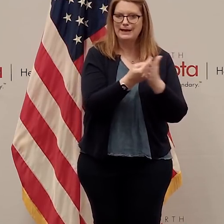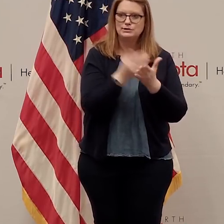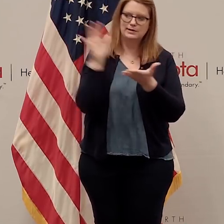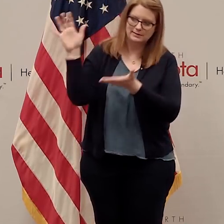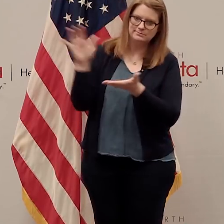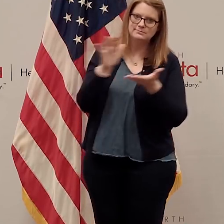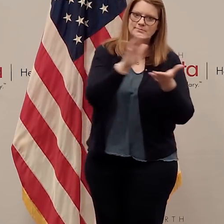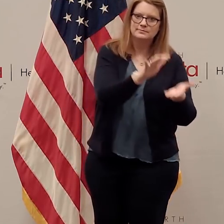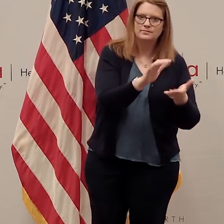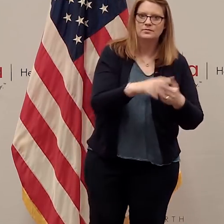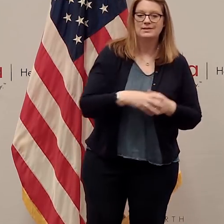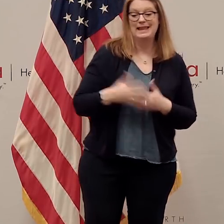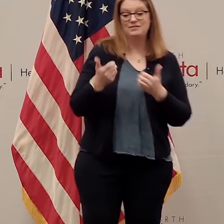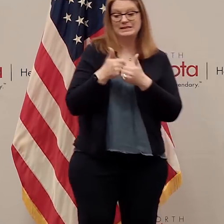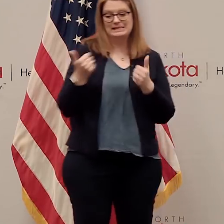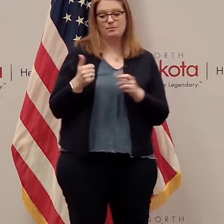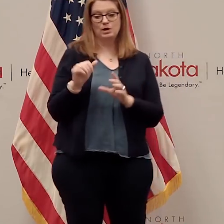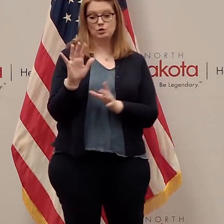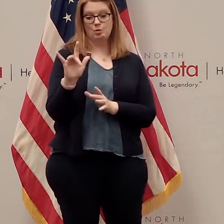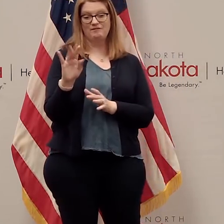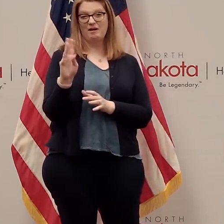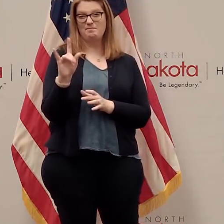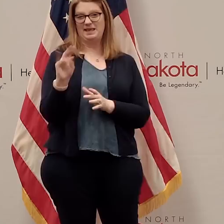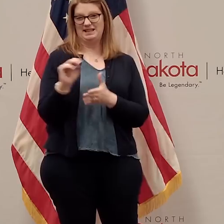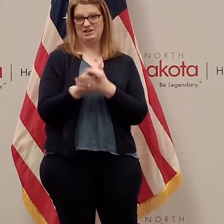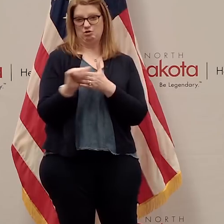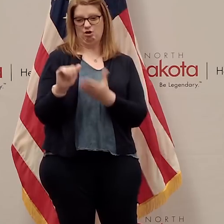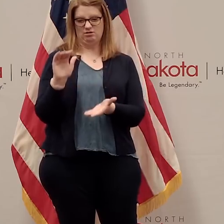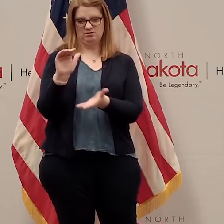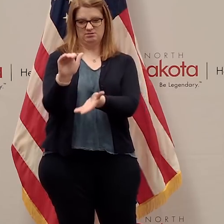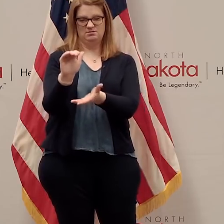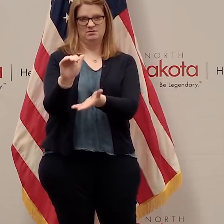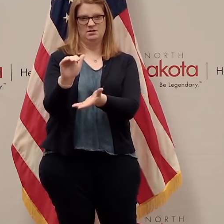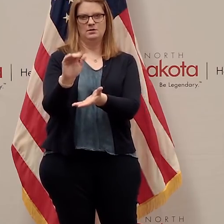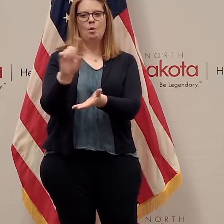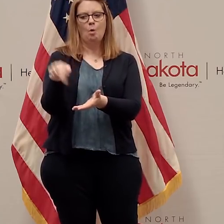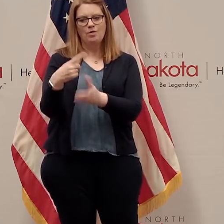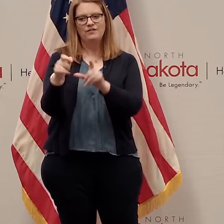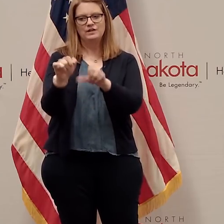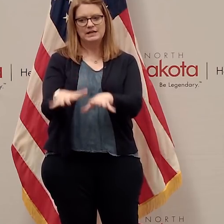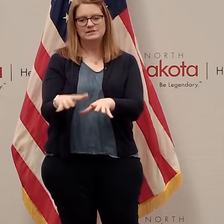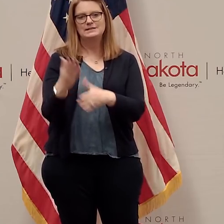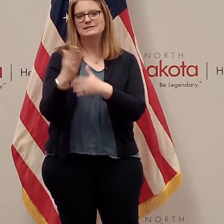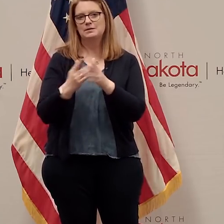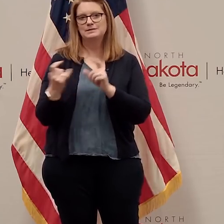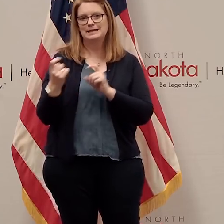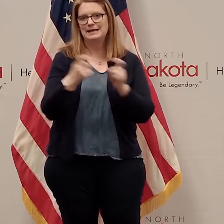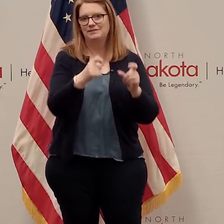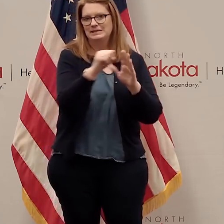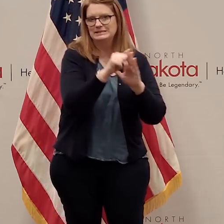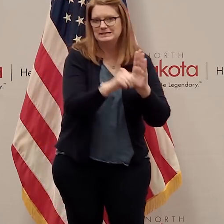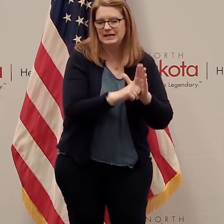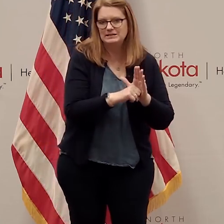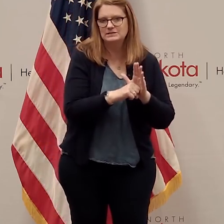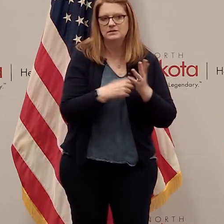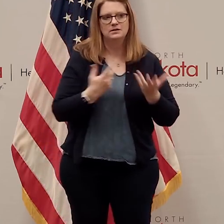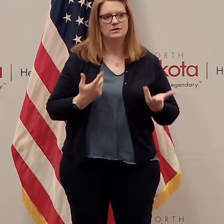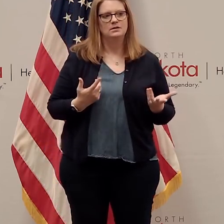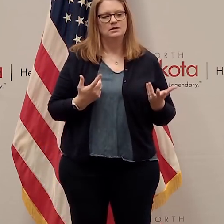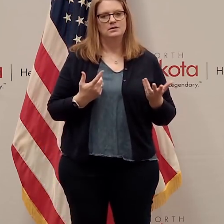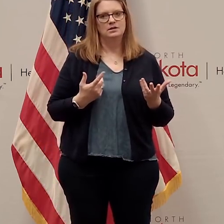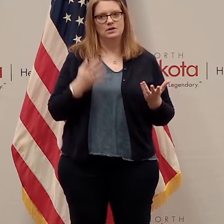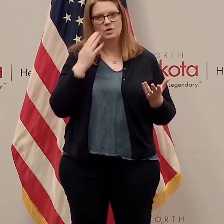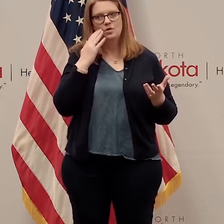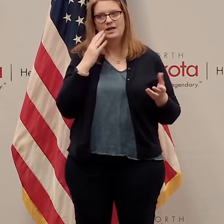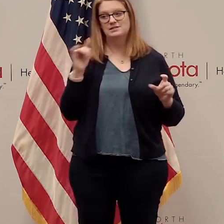They've got a separate $25 billion was in the last CARE Act for testing. Some of that's going to come to states. Some of that's going to come, and that's on top of